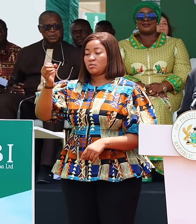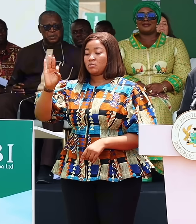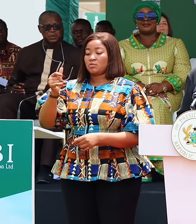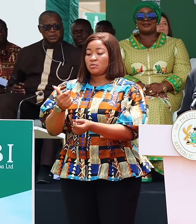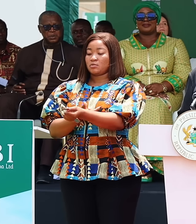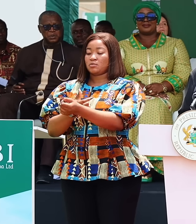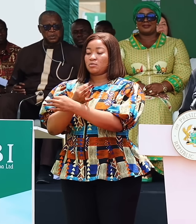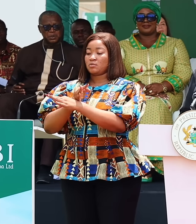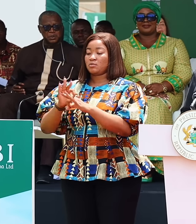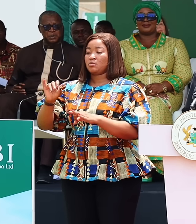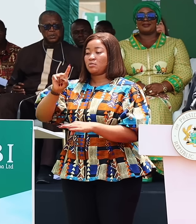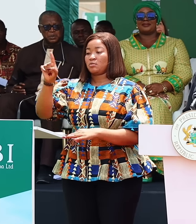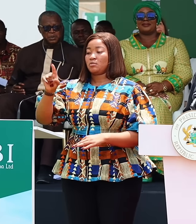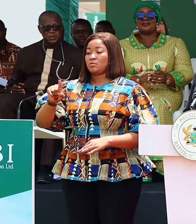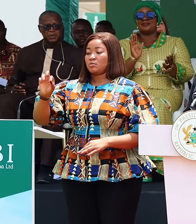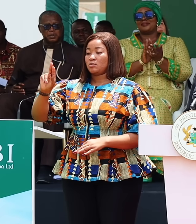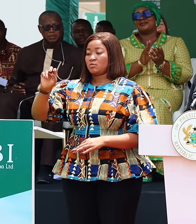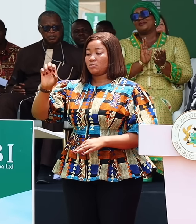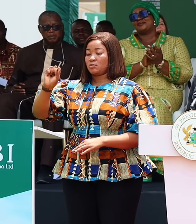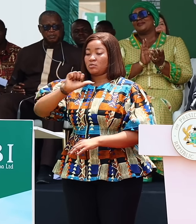Free Zones Authority.